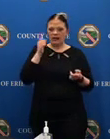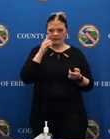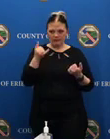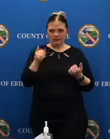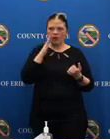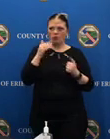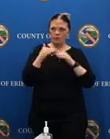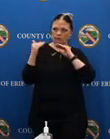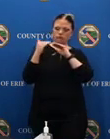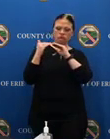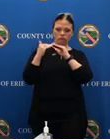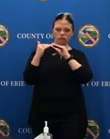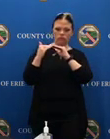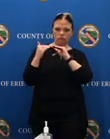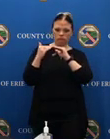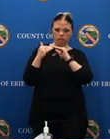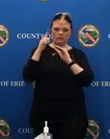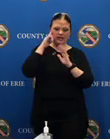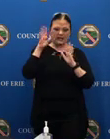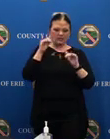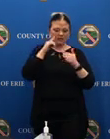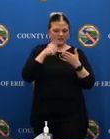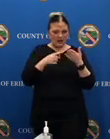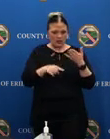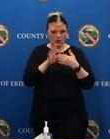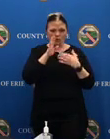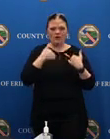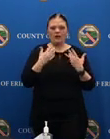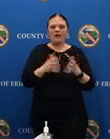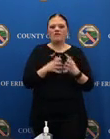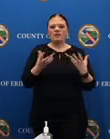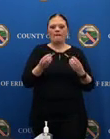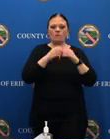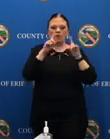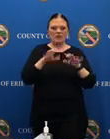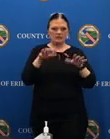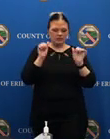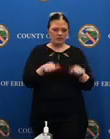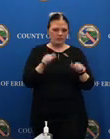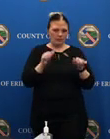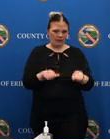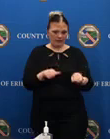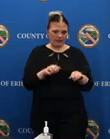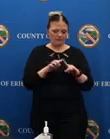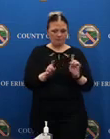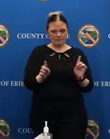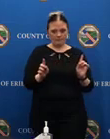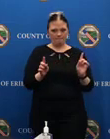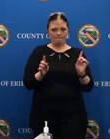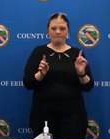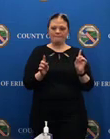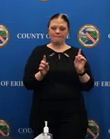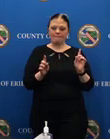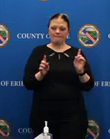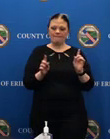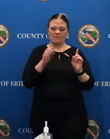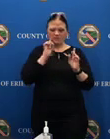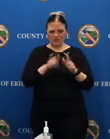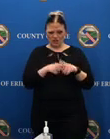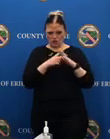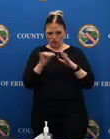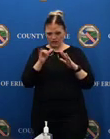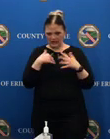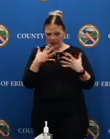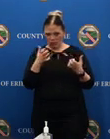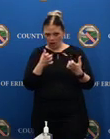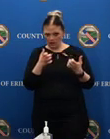comparable, and I expect by next week we're going to have much more testing capability. But did it start like I